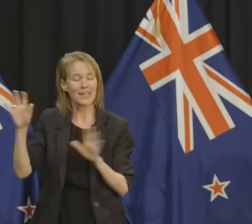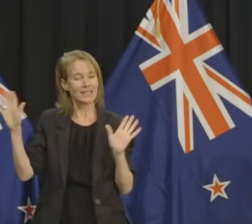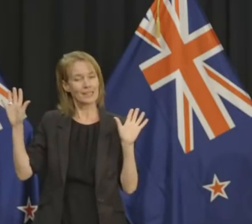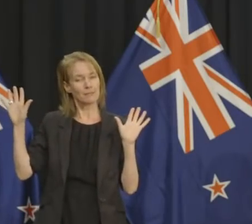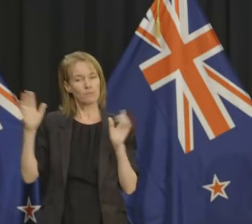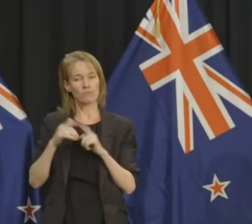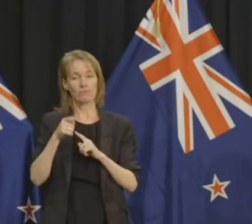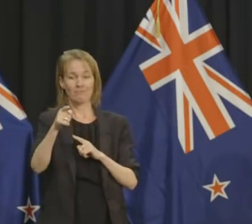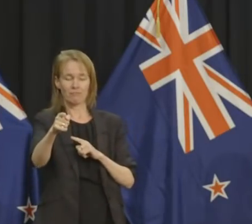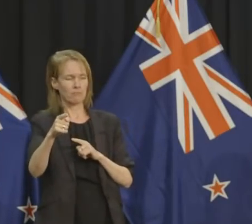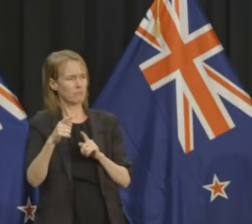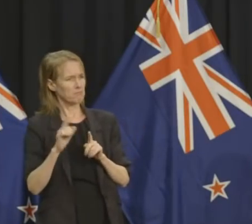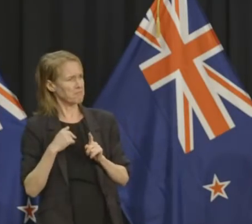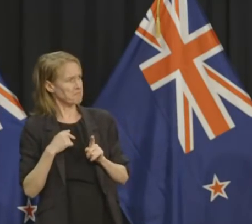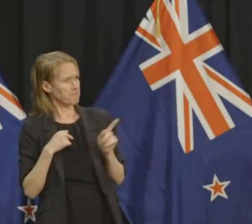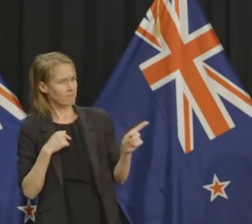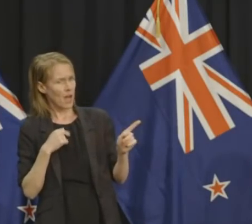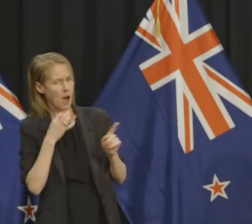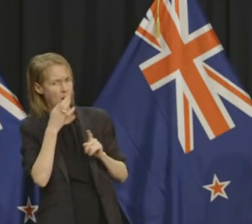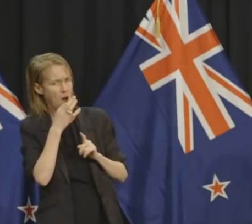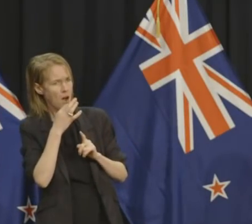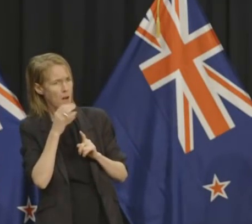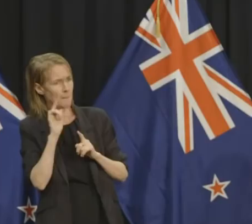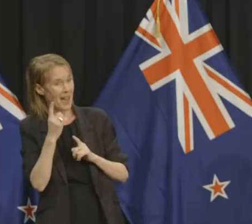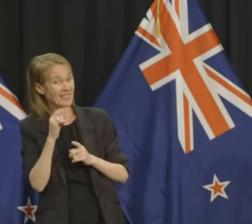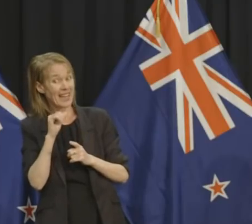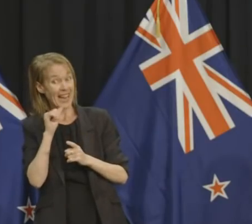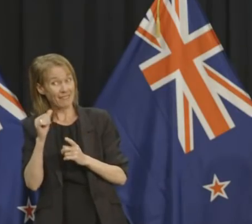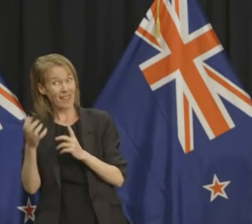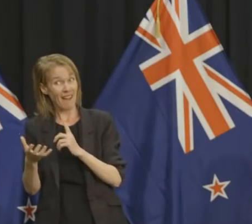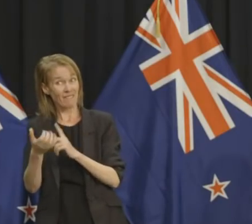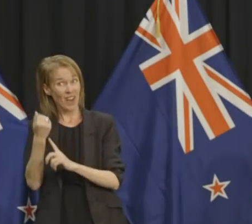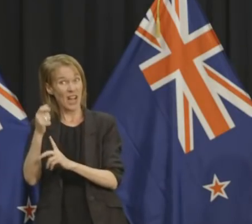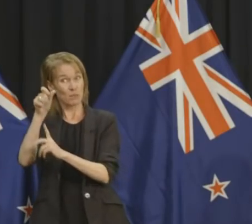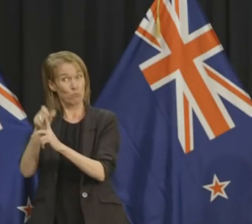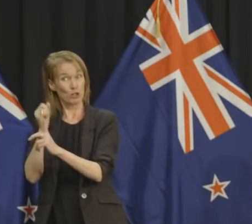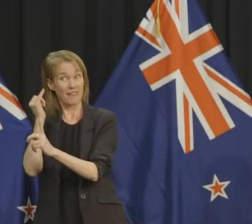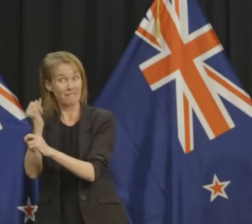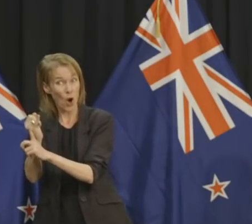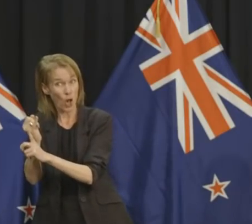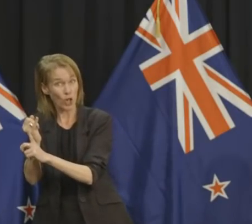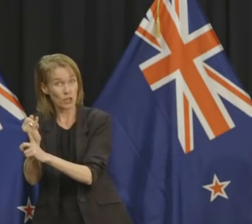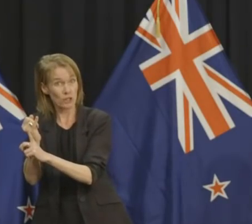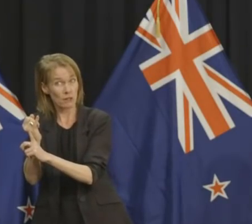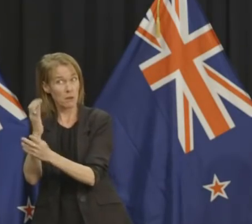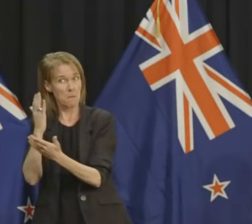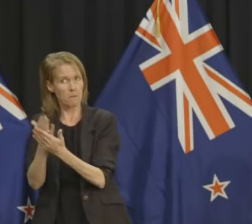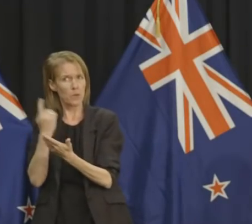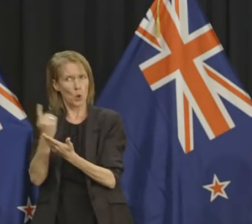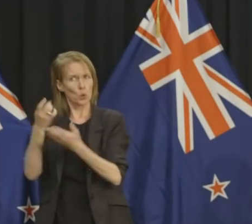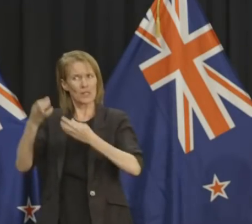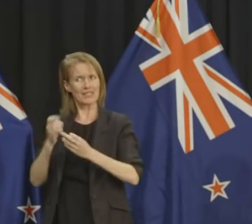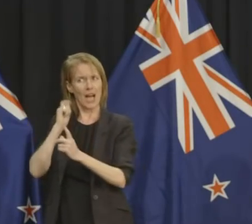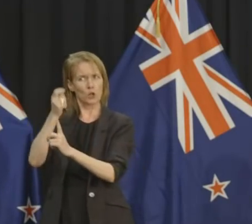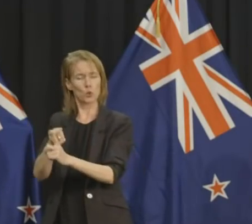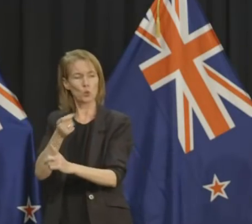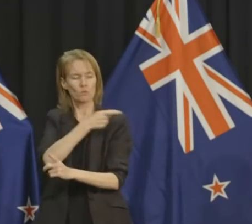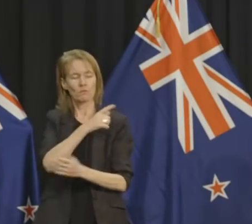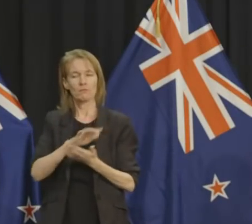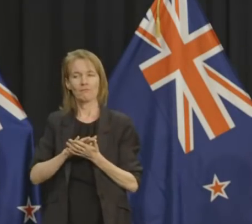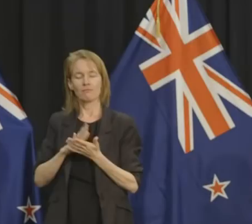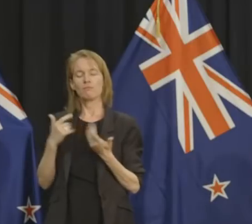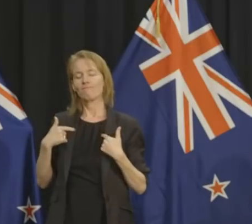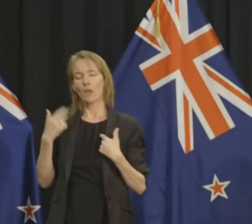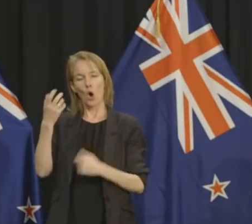pressed. Who makes that decision? Well, it would depend on the findings of the report. So I think, at this point, we've just got to wait and see what the